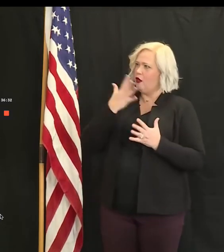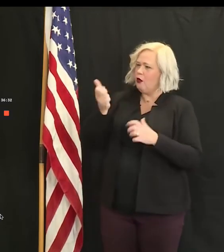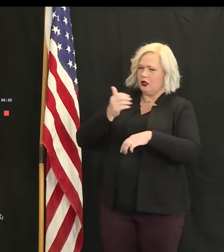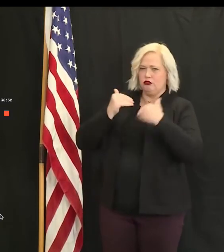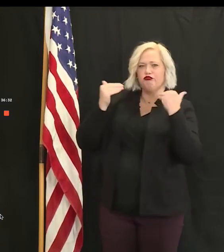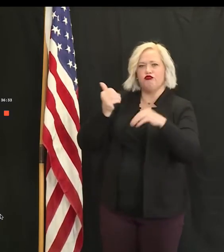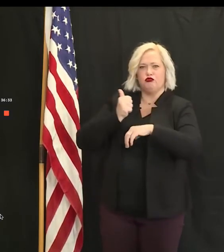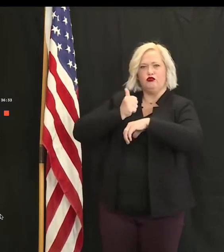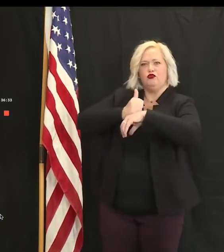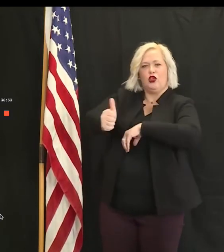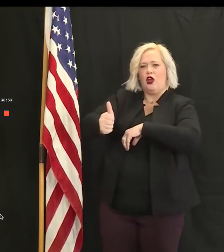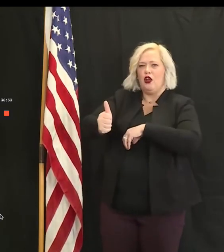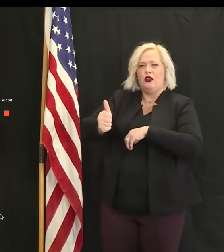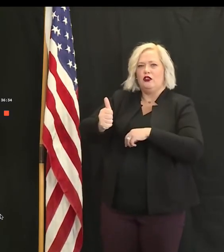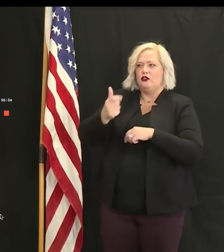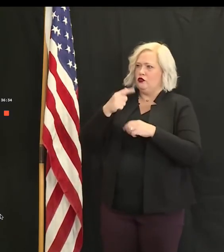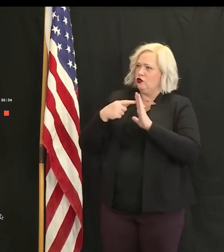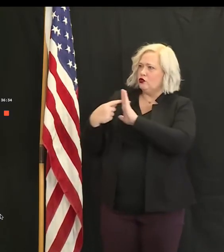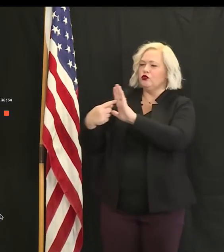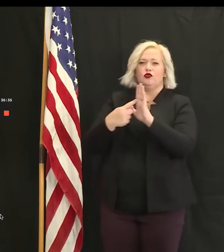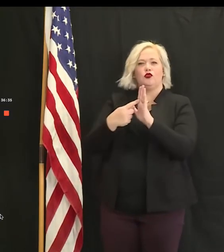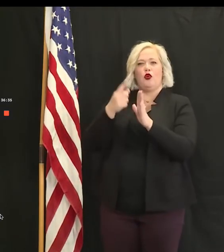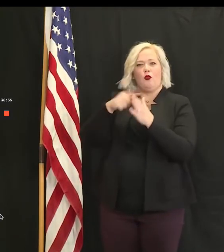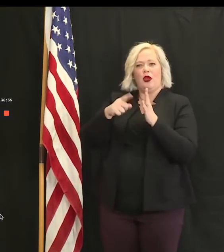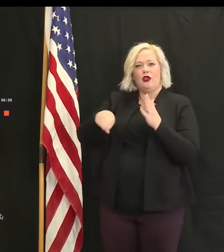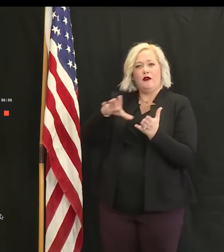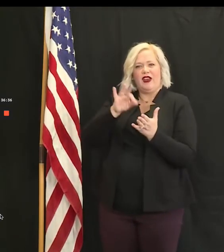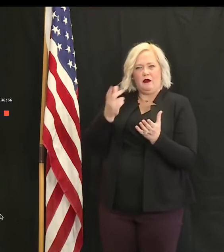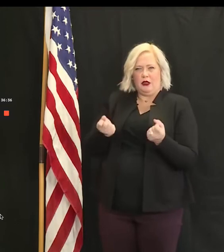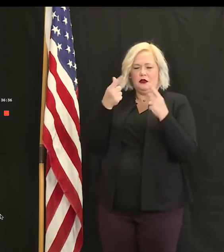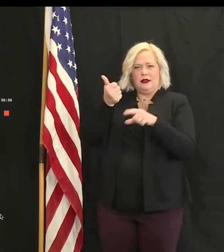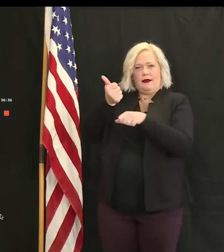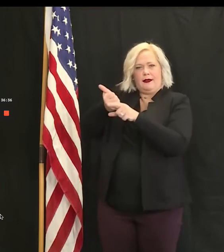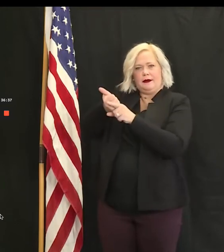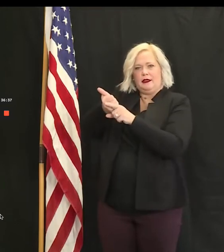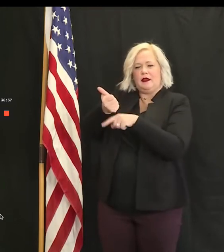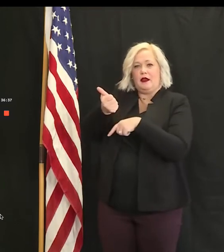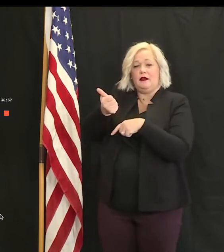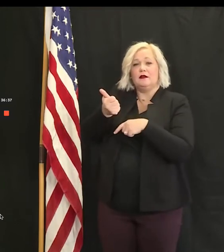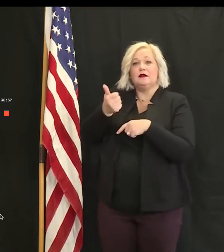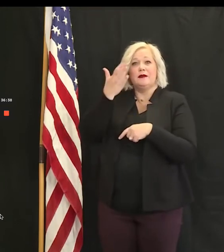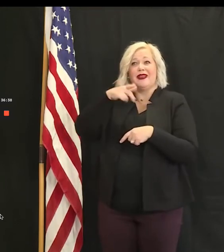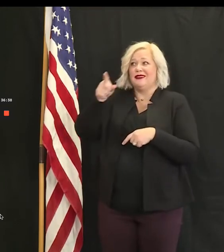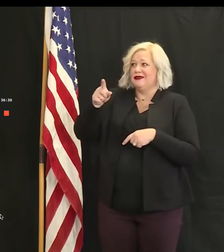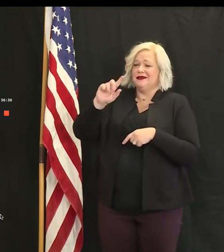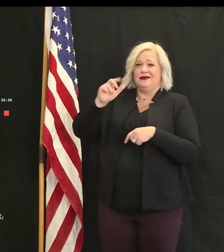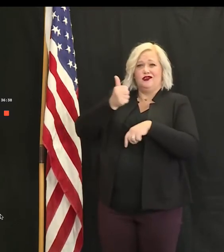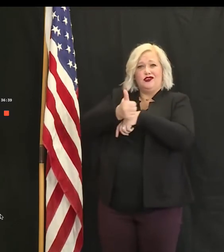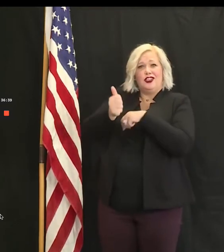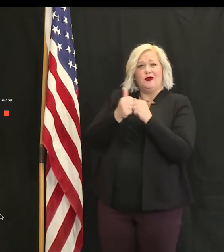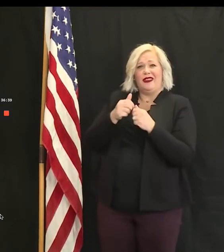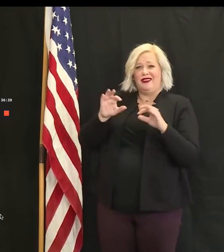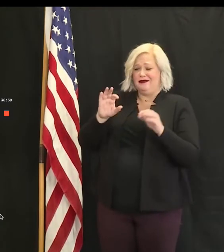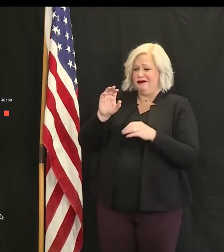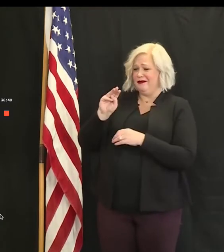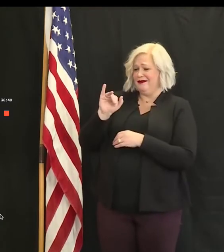where everybody can see the evidence and understand it for themselves? And since he's only charged with